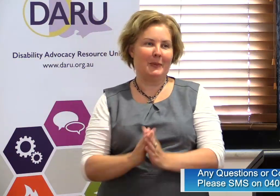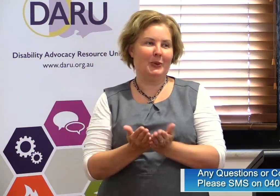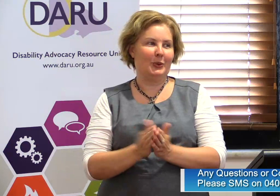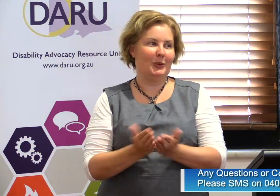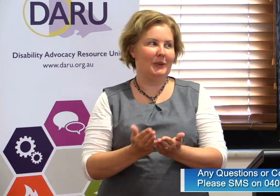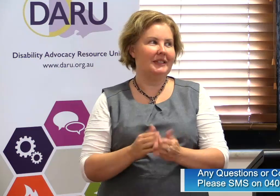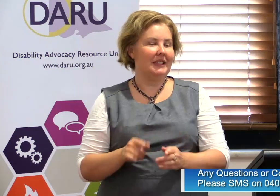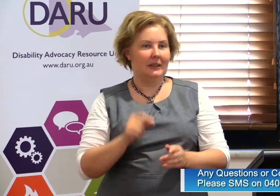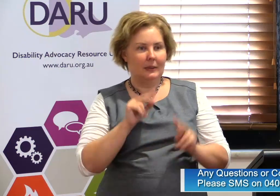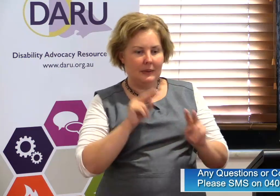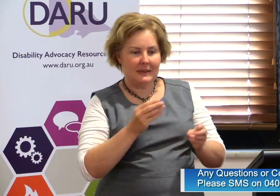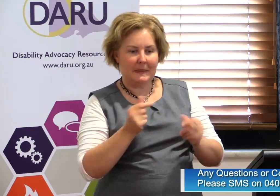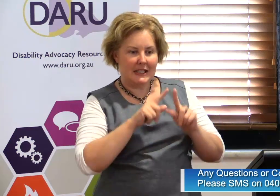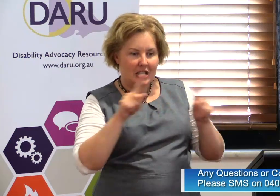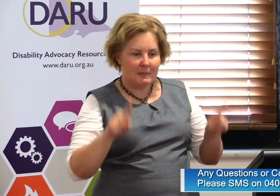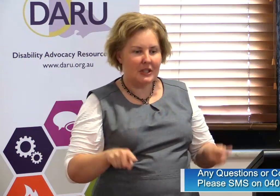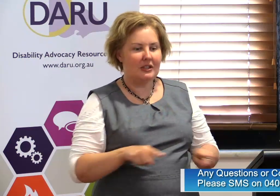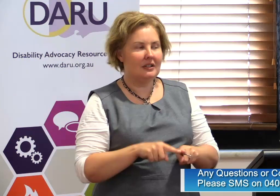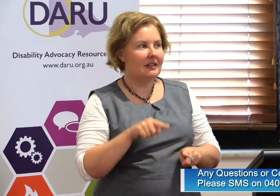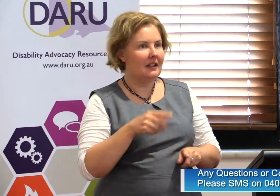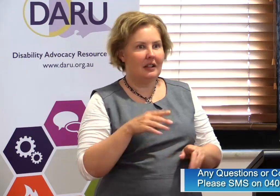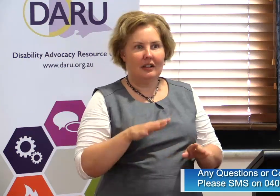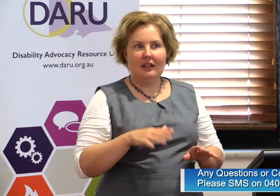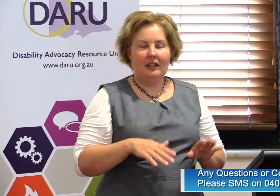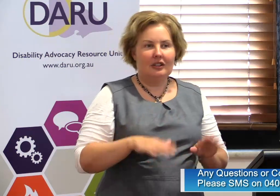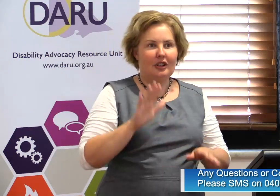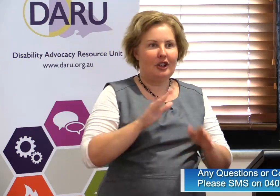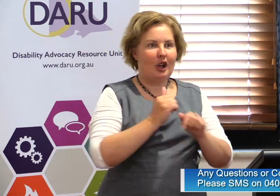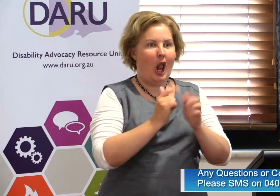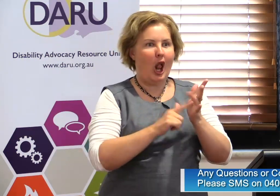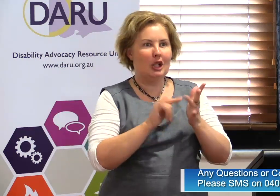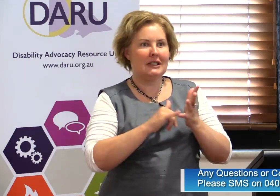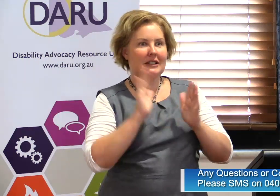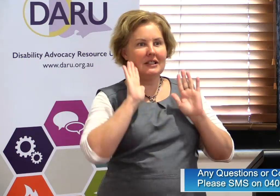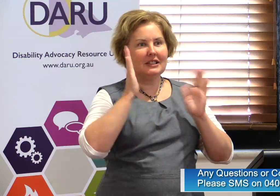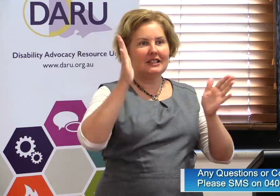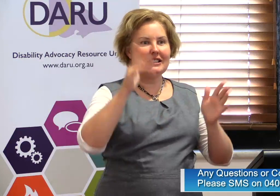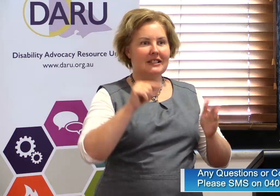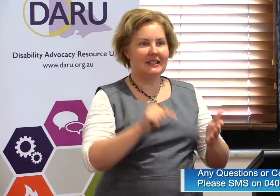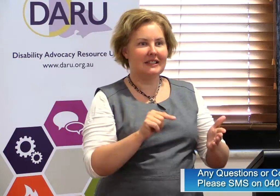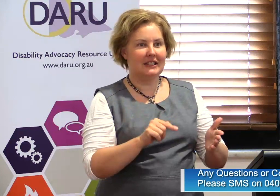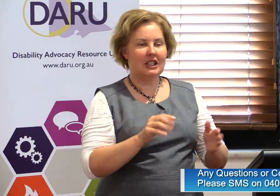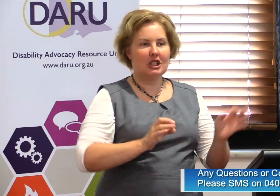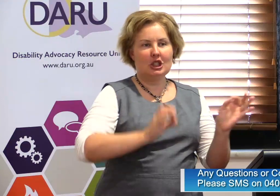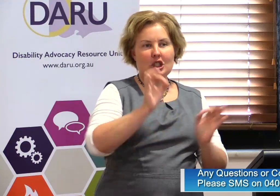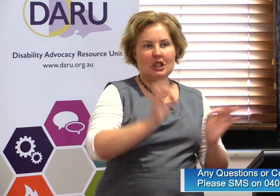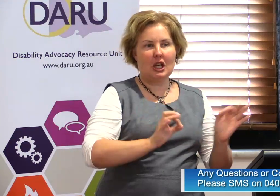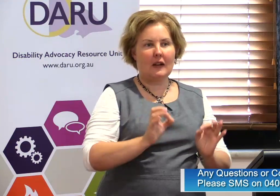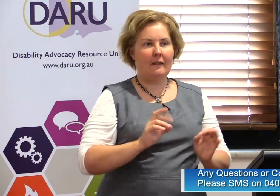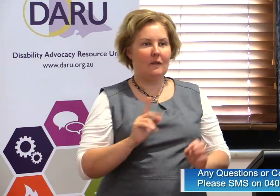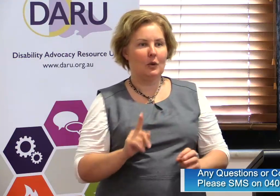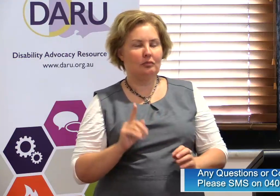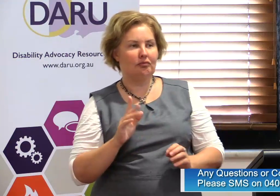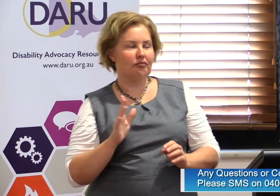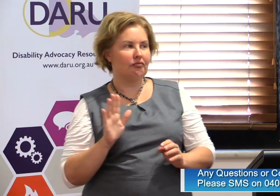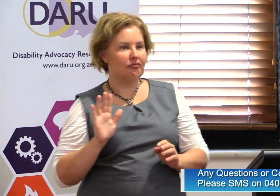look at some of the images that we have in there, they're kind of high gloss. So it's designed at a particular market, but if